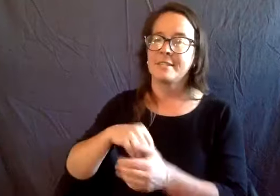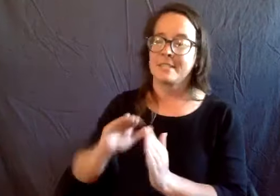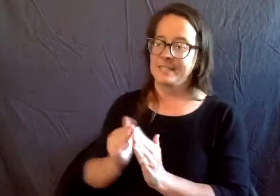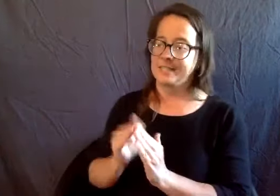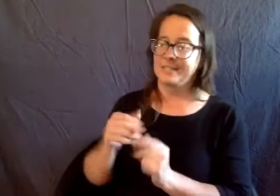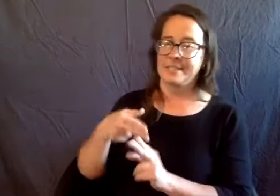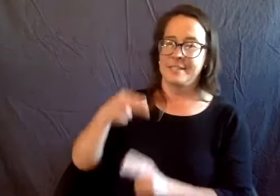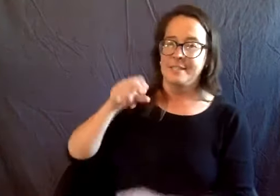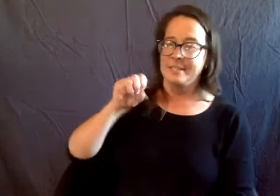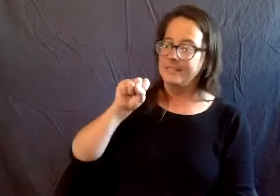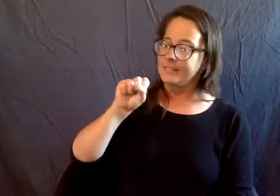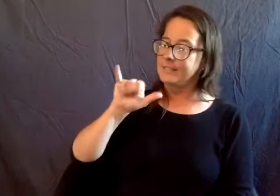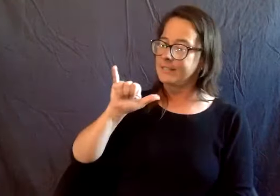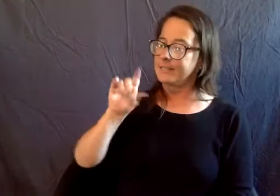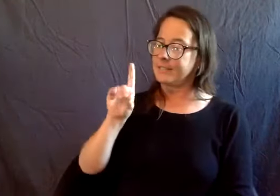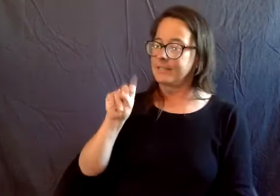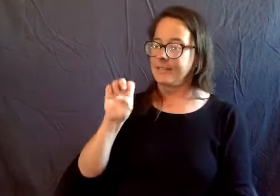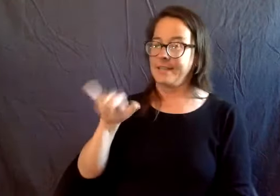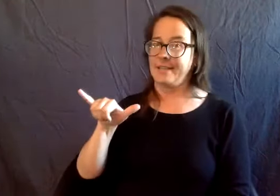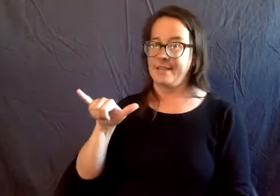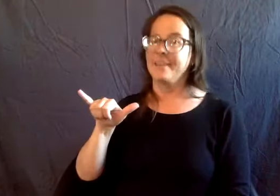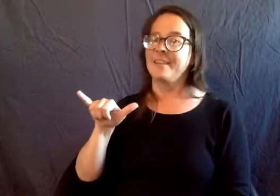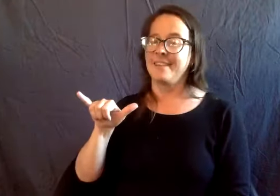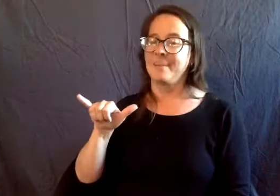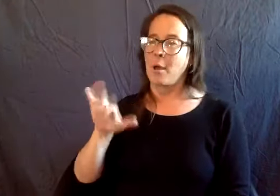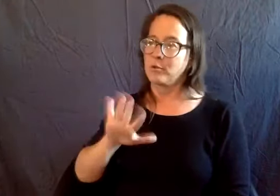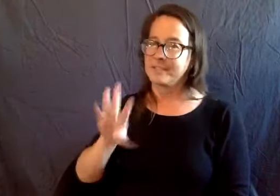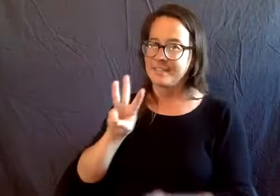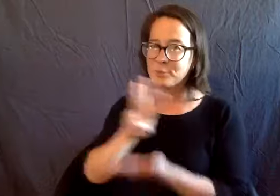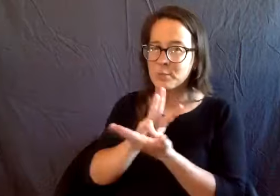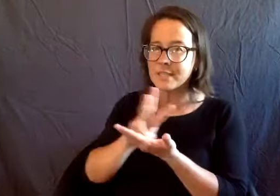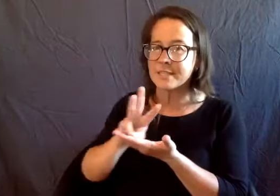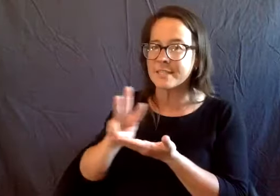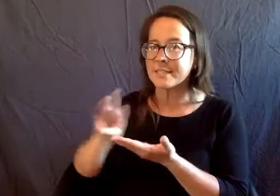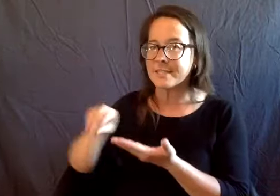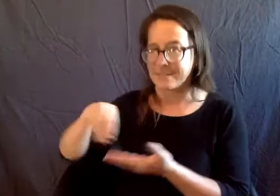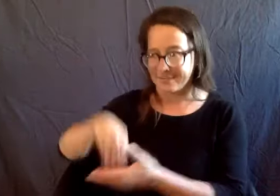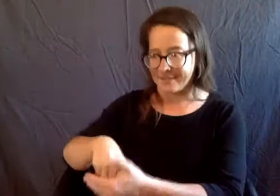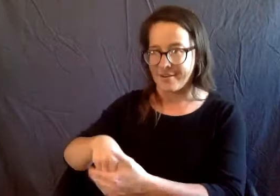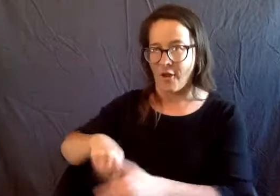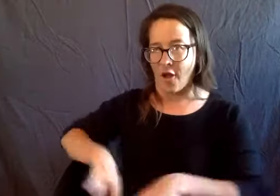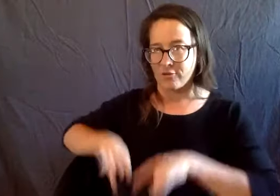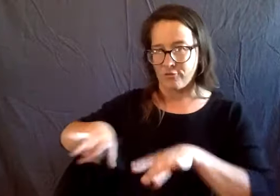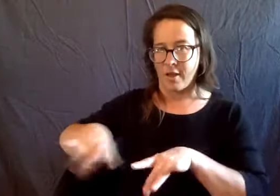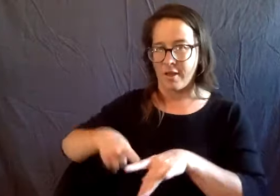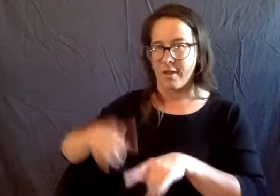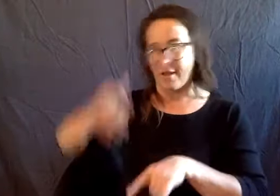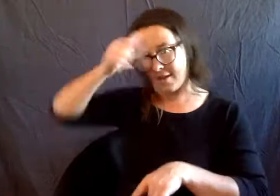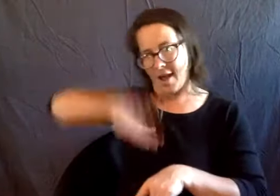Sydney this last October and November, we were there for 6 weeks in Australia. And a guy came up to me and he said, I want